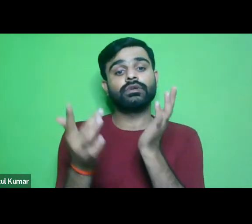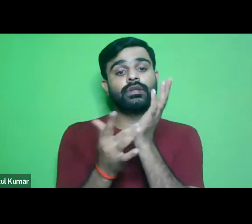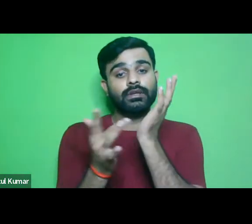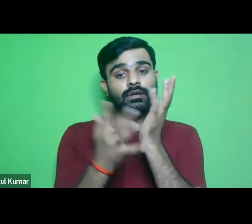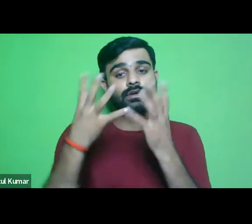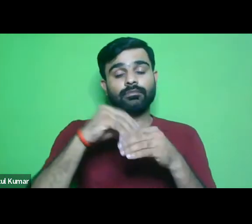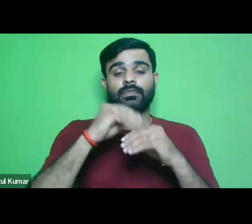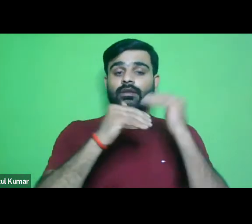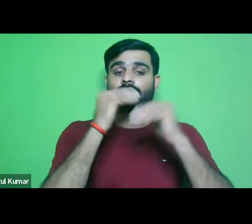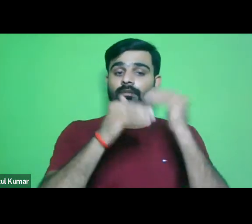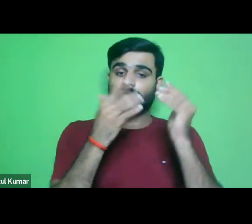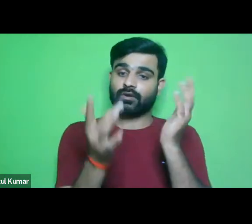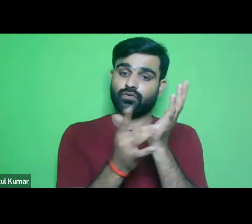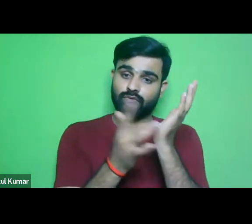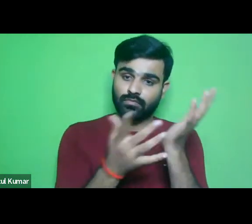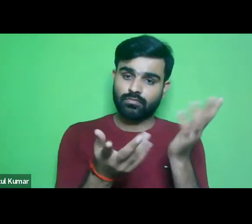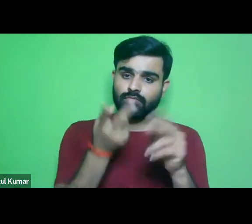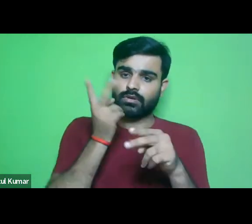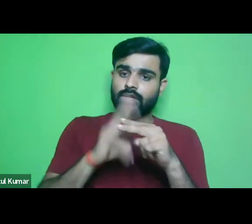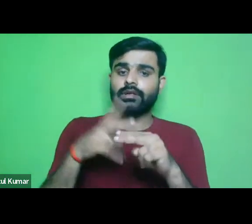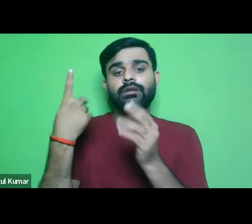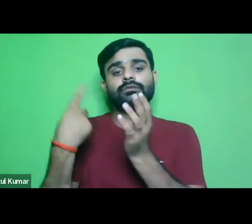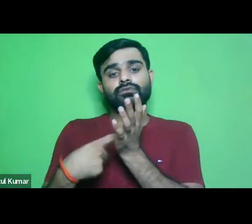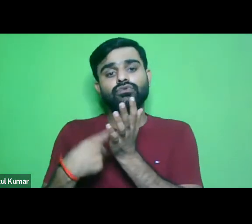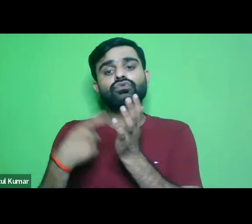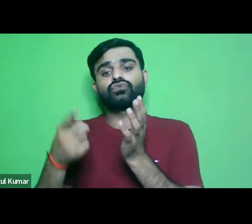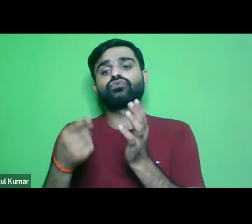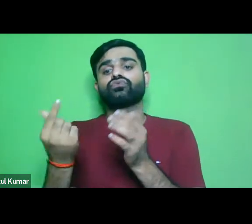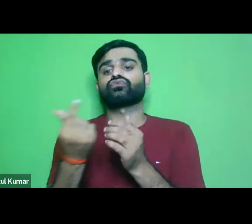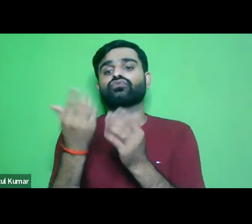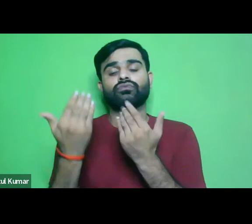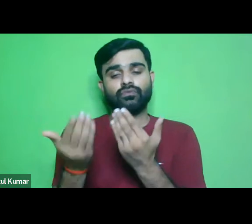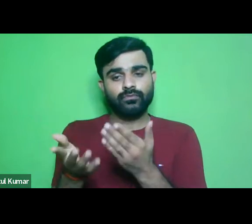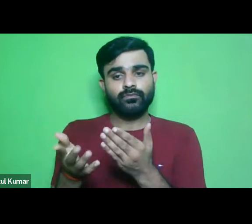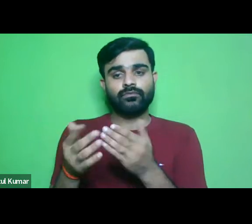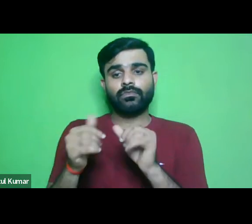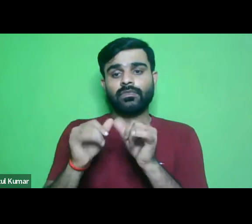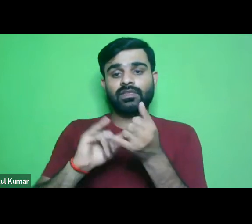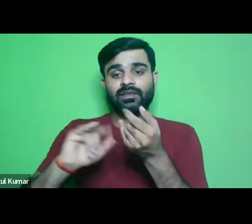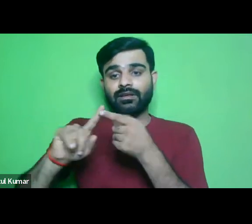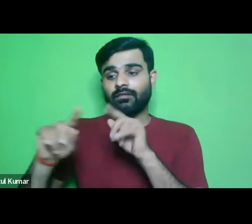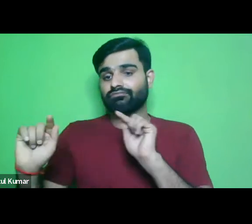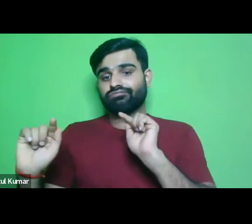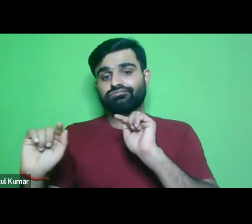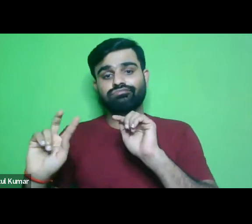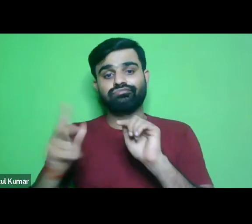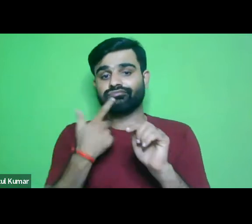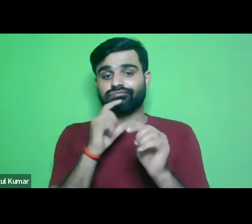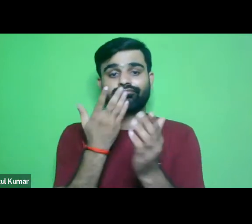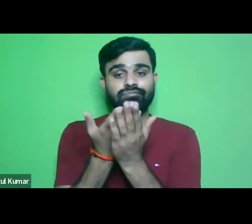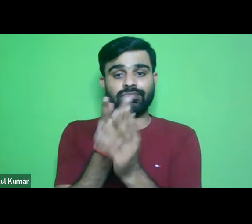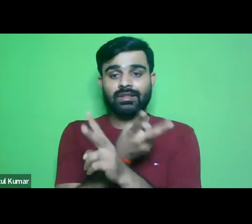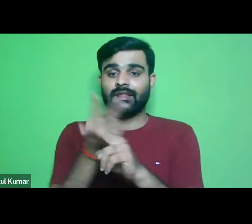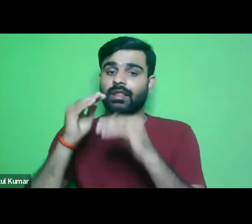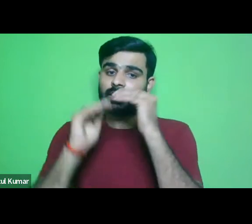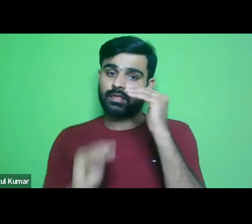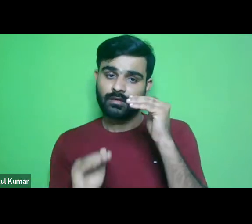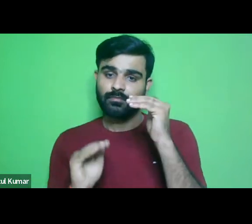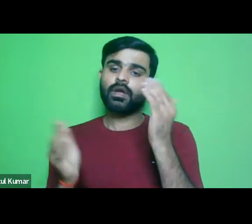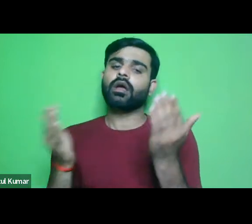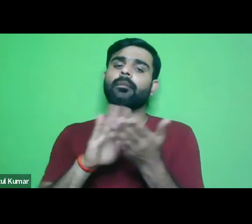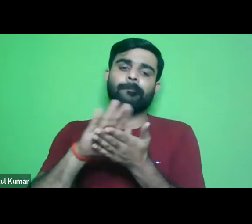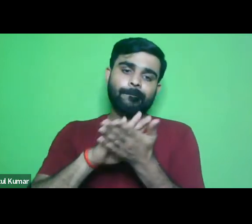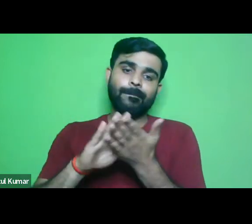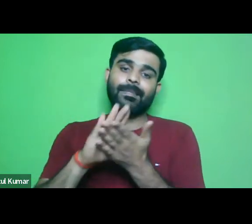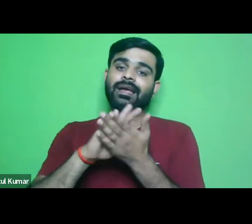the developers of that technology. And if there are certain low-risk use cases, then the level of obligations upon them should be lower, but there should be a common baseline